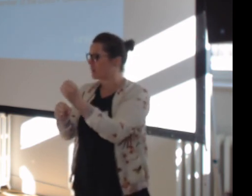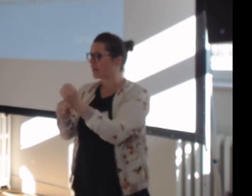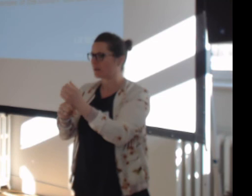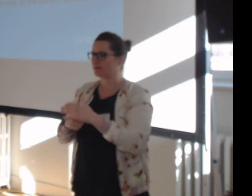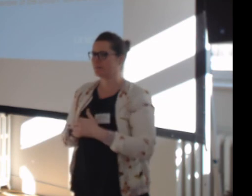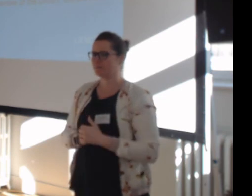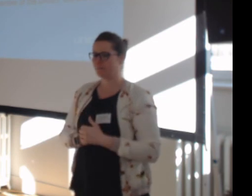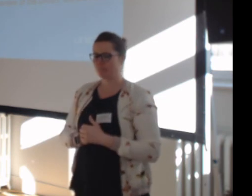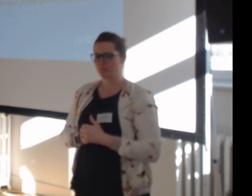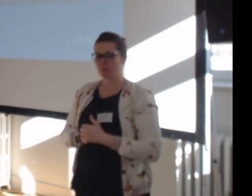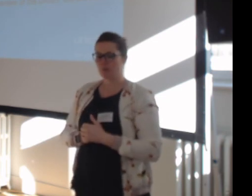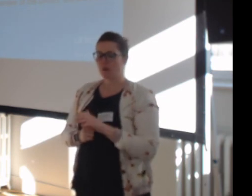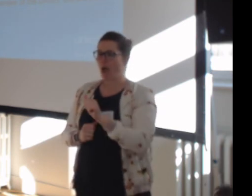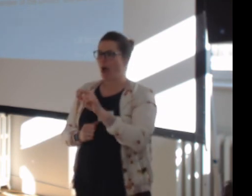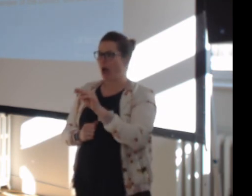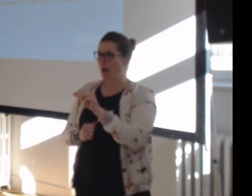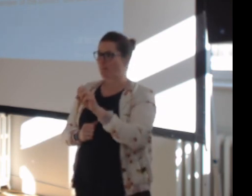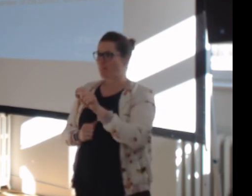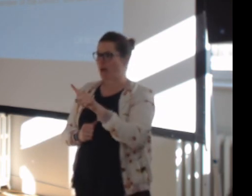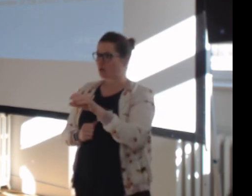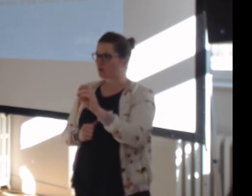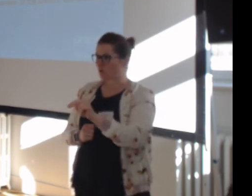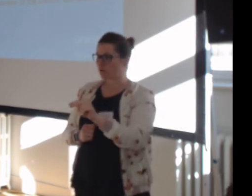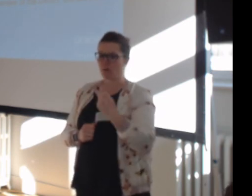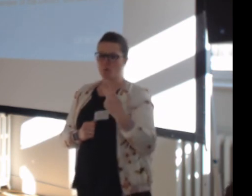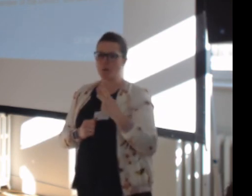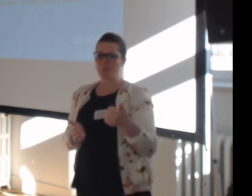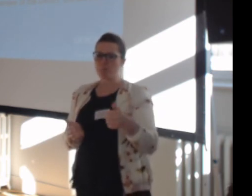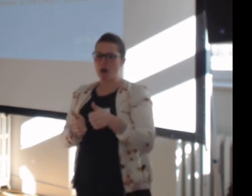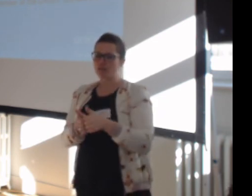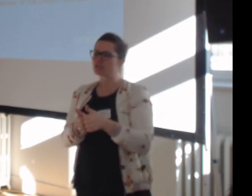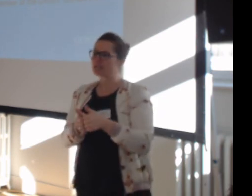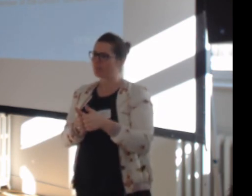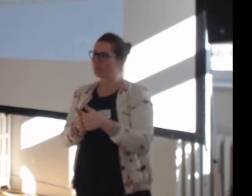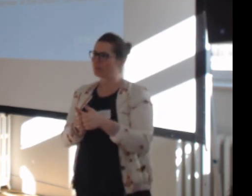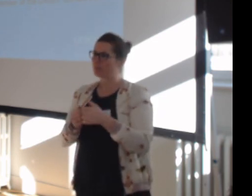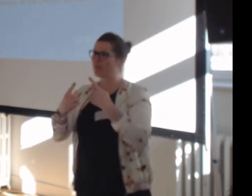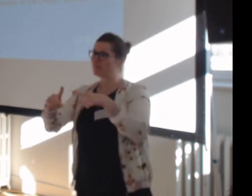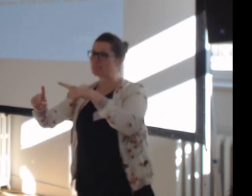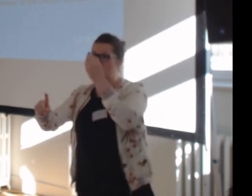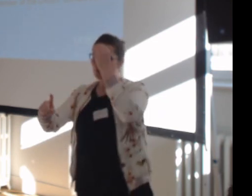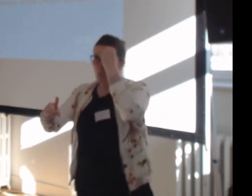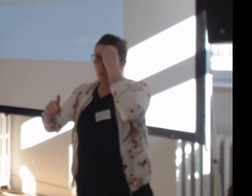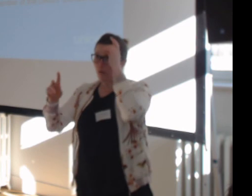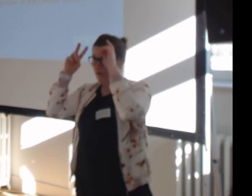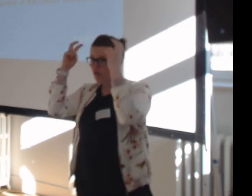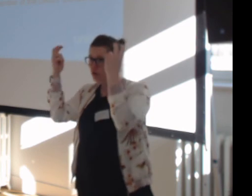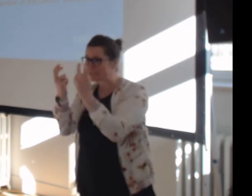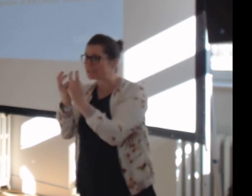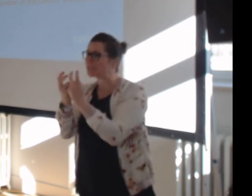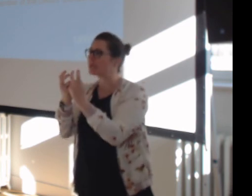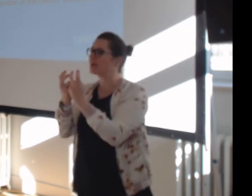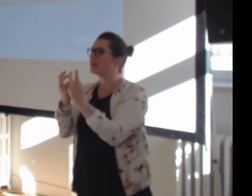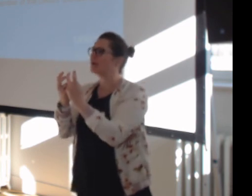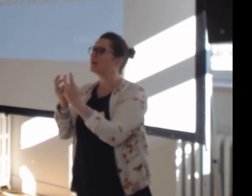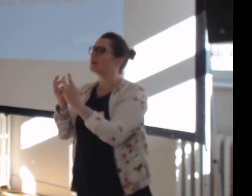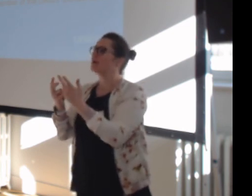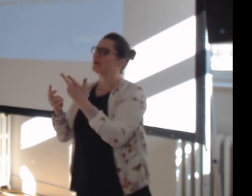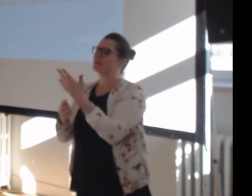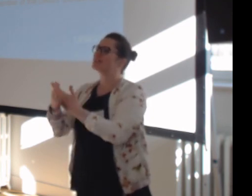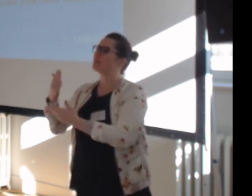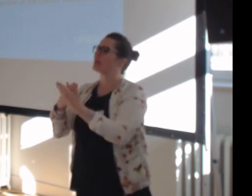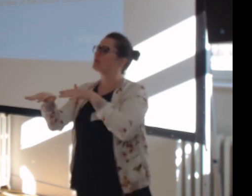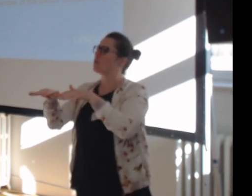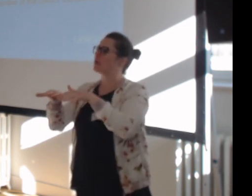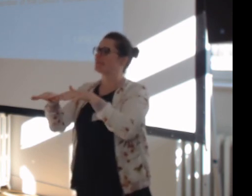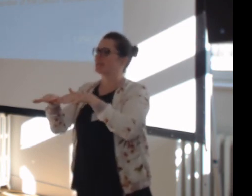so on, and Amazon, and we have partnerships with schools, universities and disability organisations